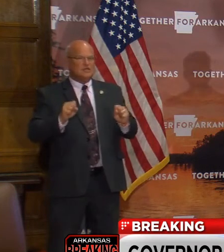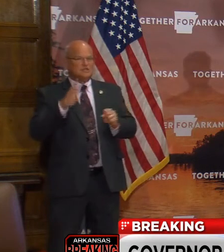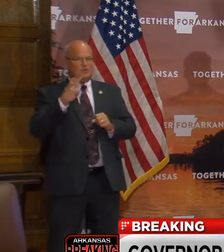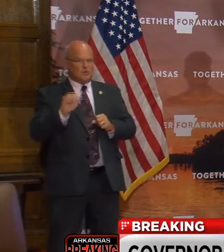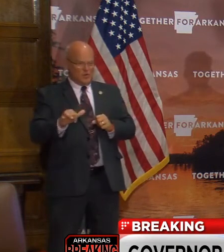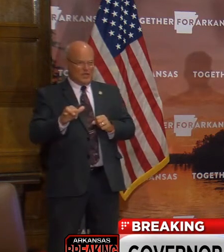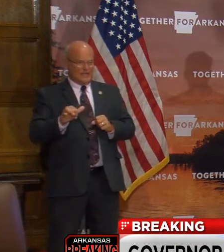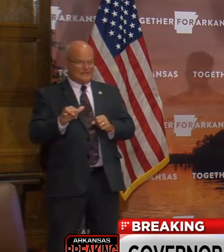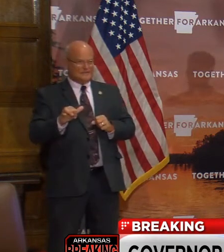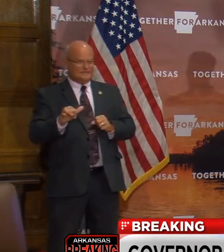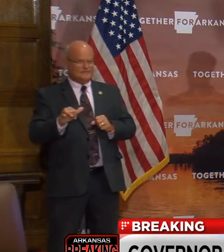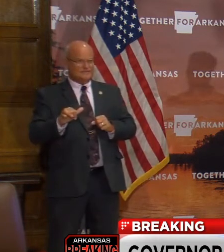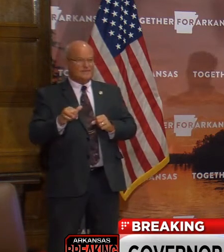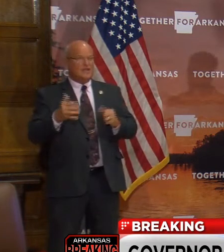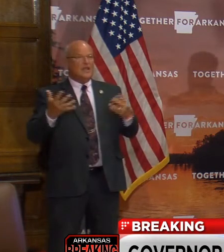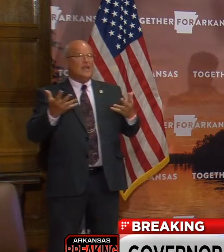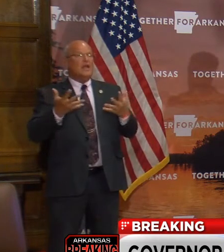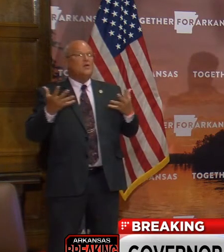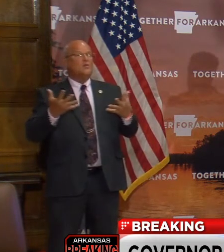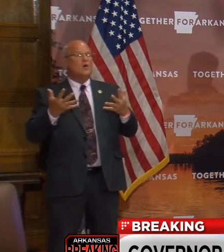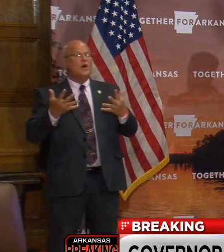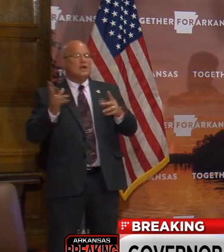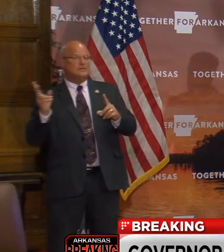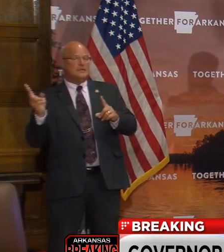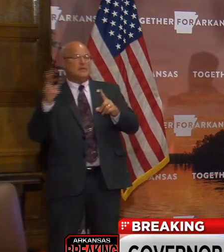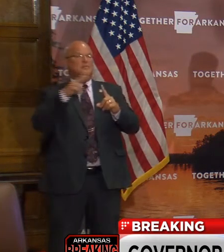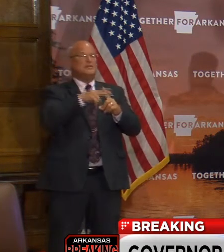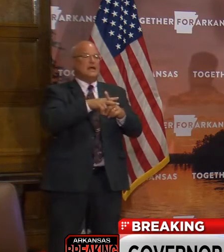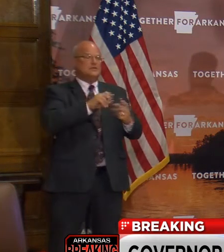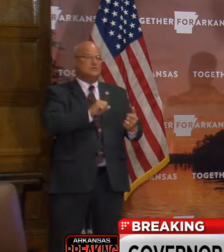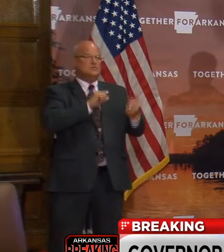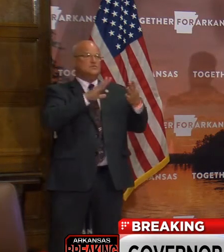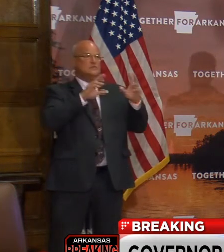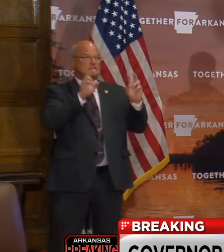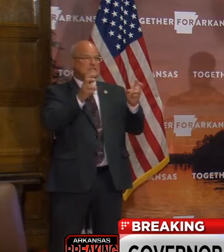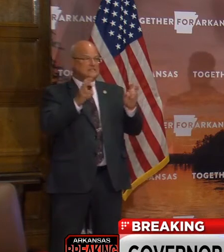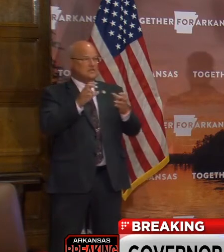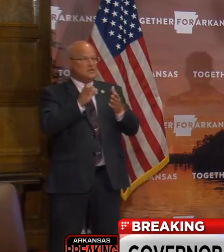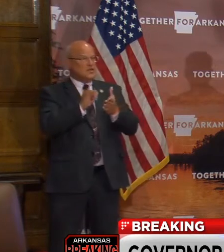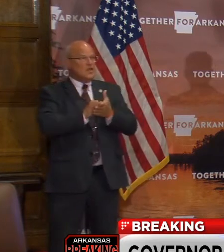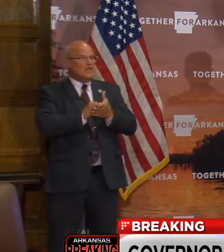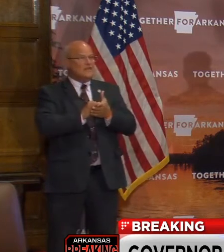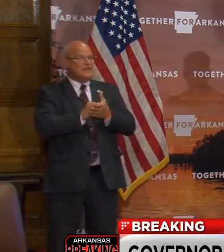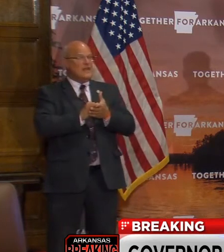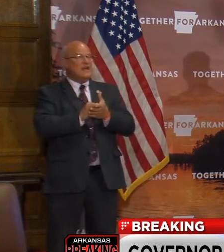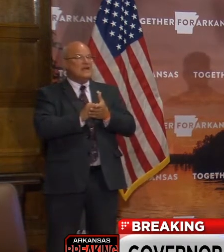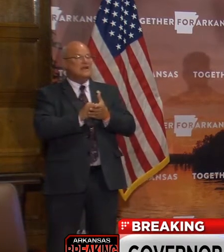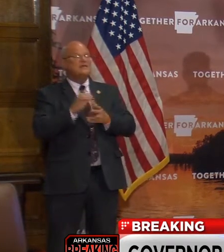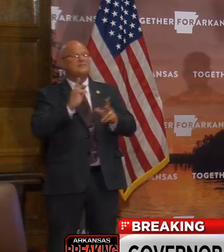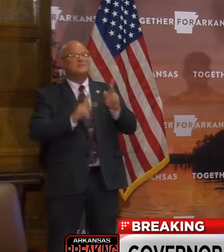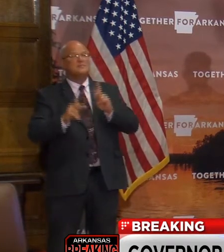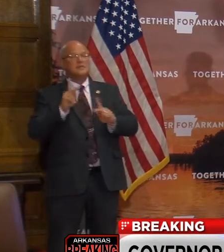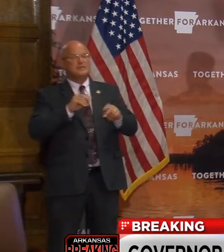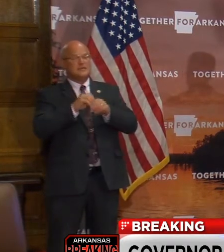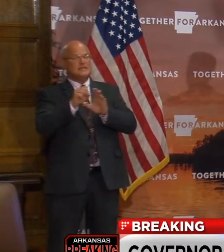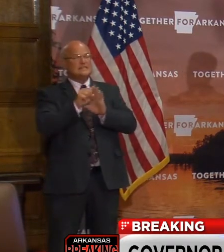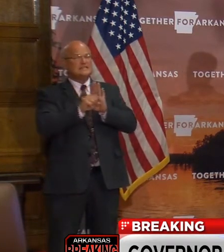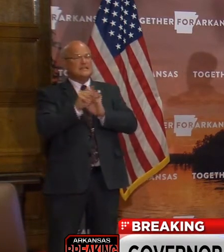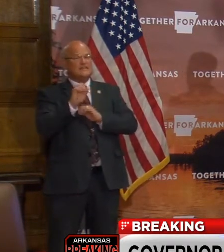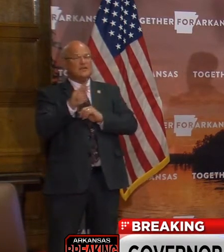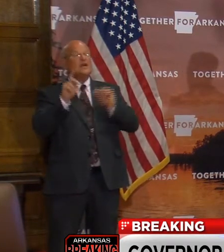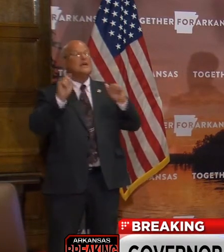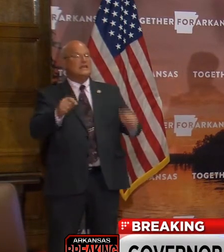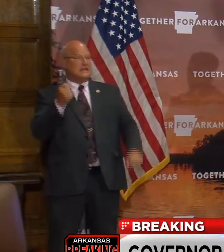what is the science that can be applied to address these issues in ways that lay people in the state of Arkansas can